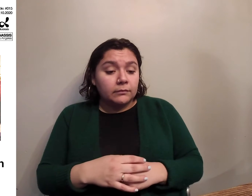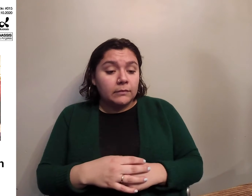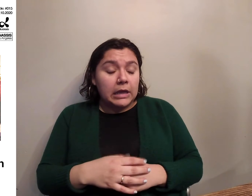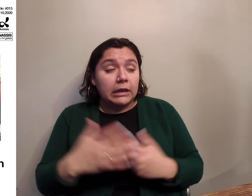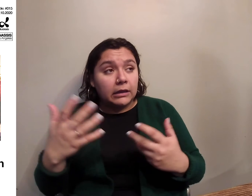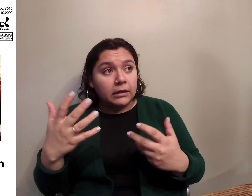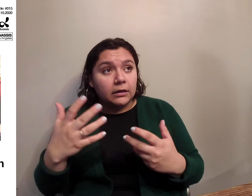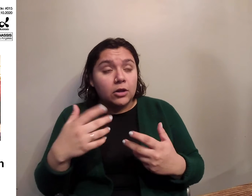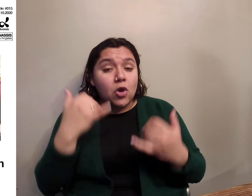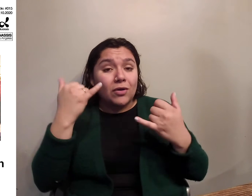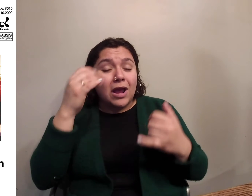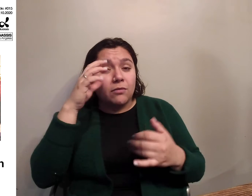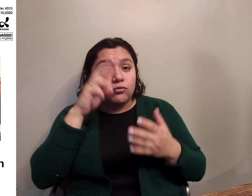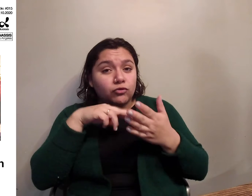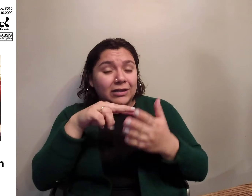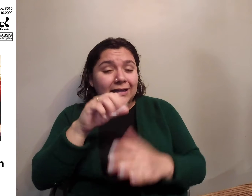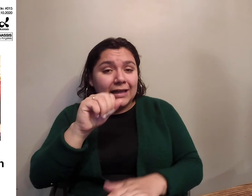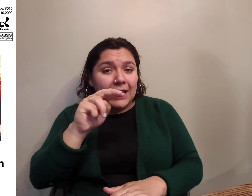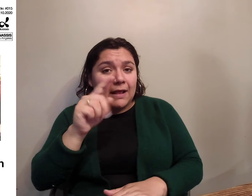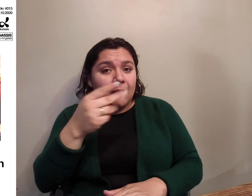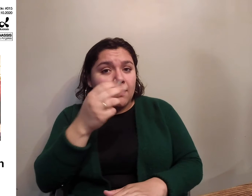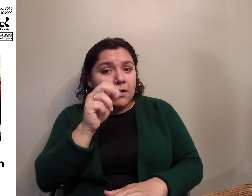oddly, I'm reading Anthony Burgess's